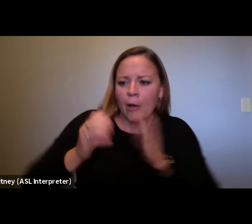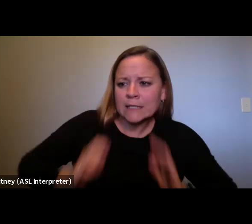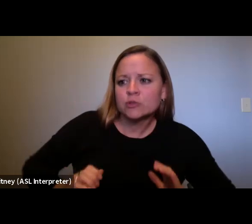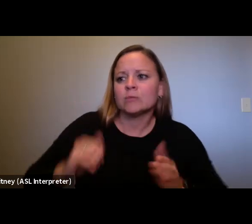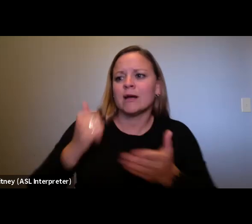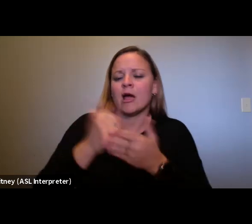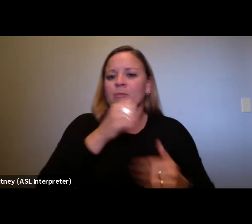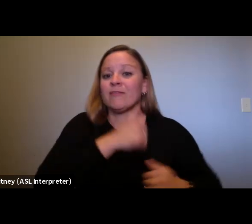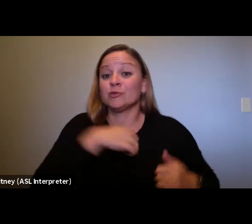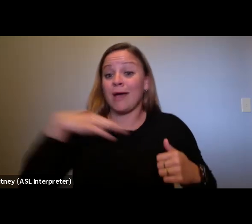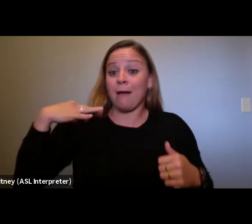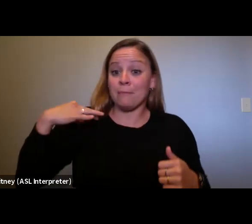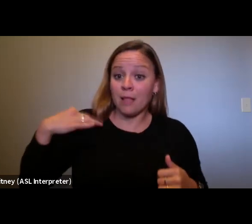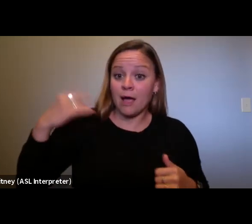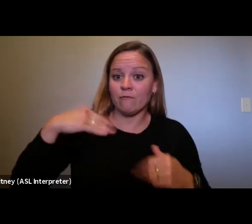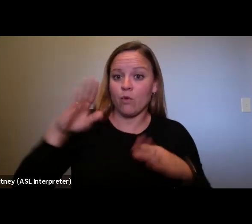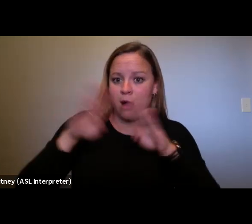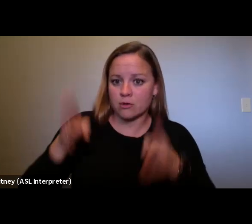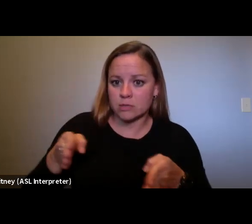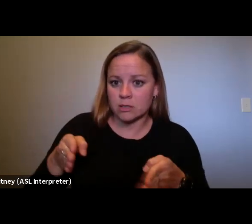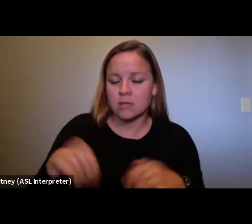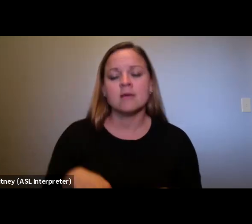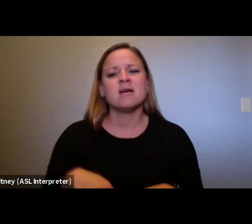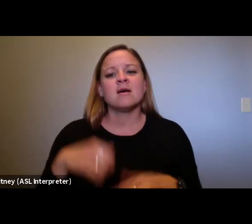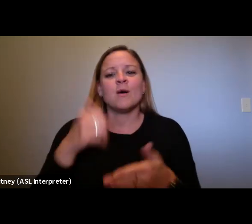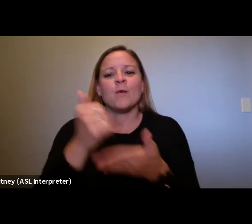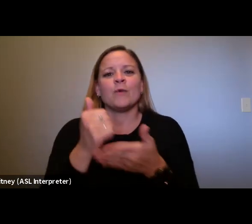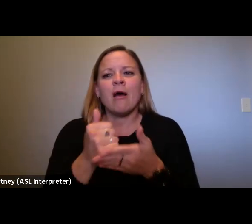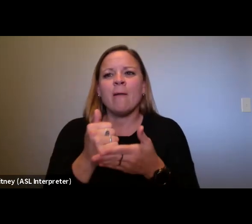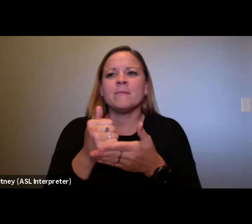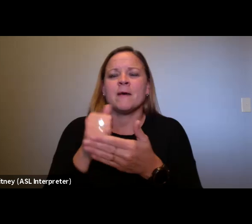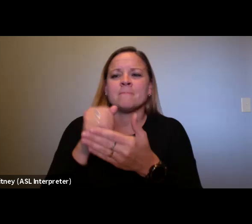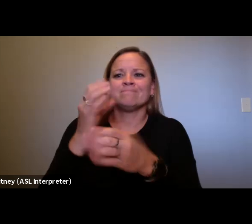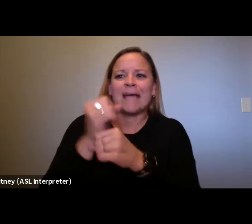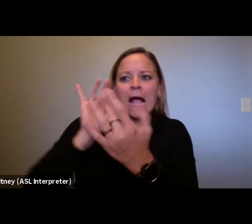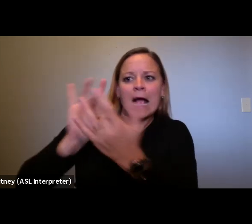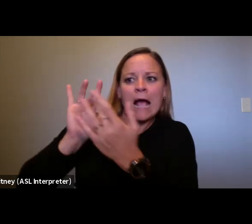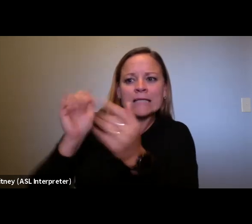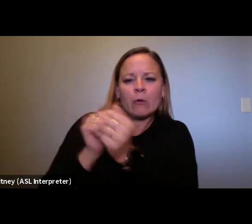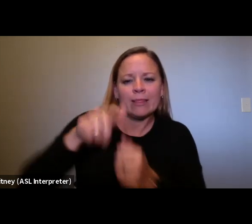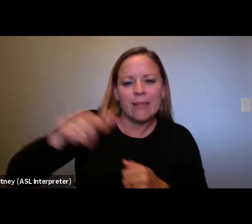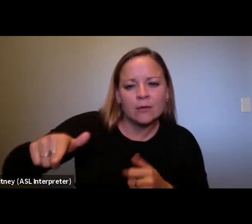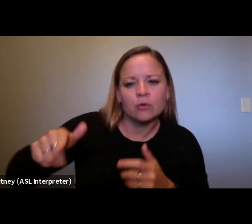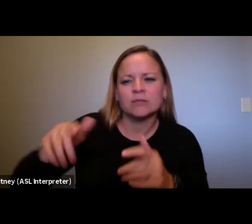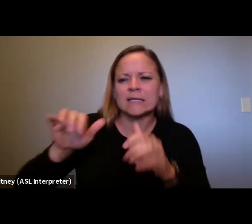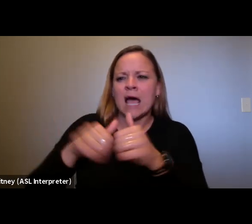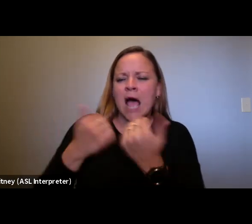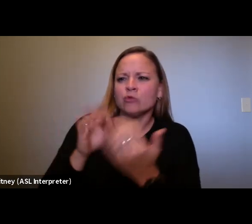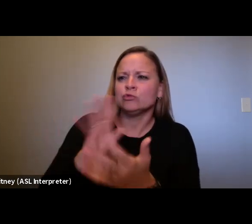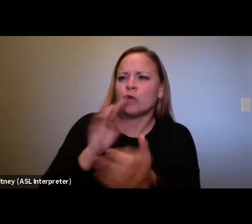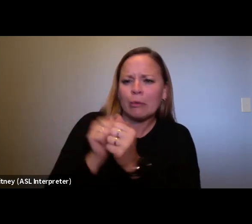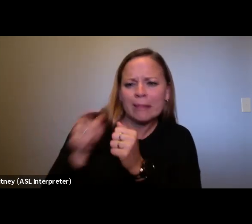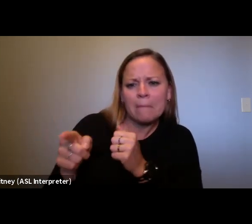to apply for the housing. We help them to get in communication with the landlords, how to talk to the landlords, how to talk to